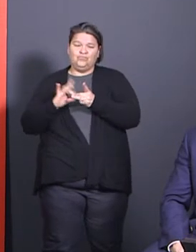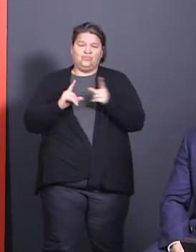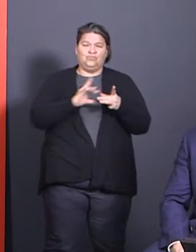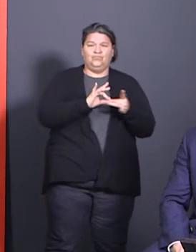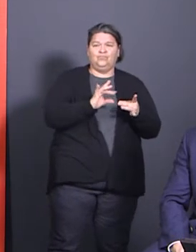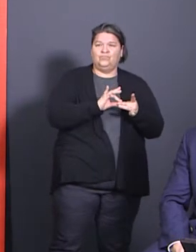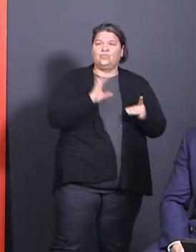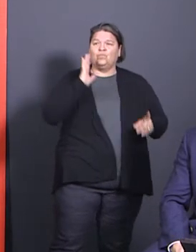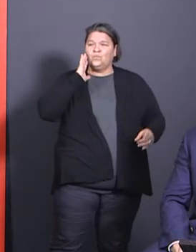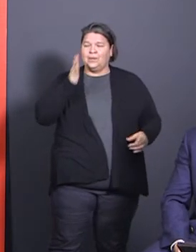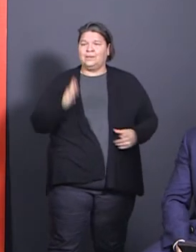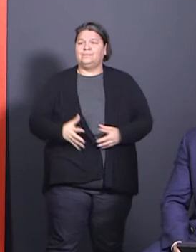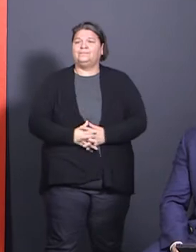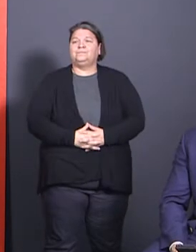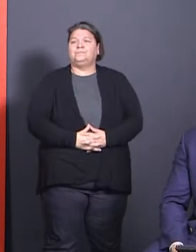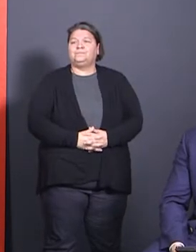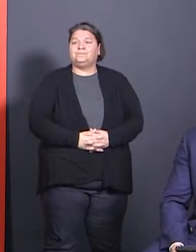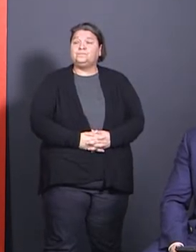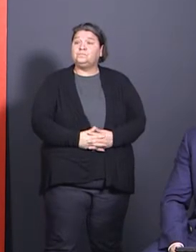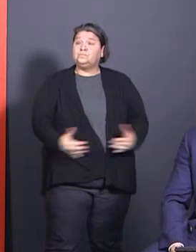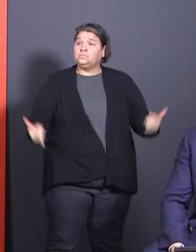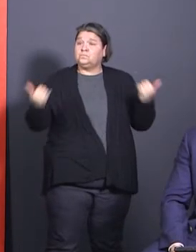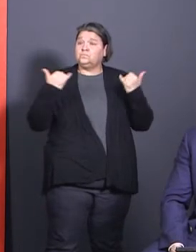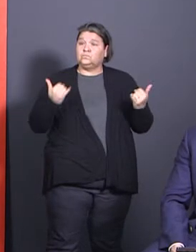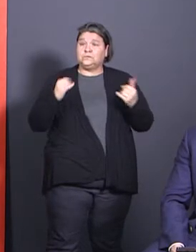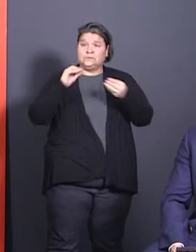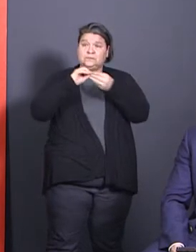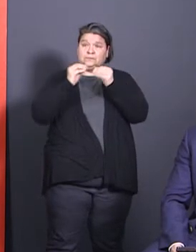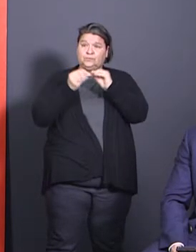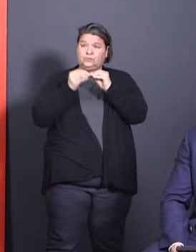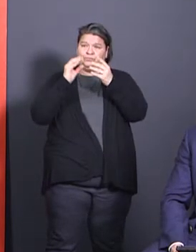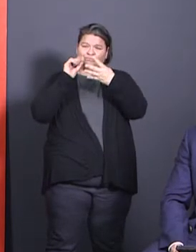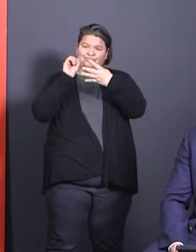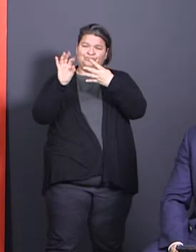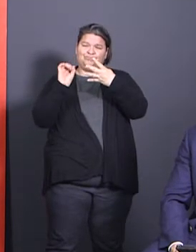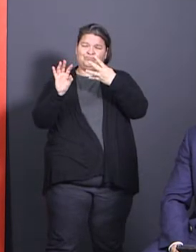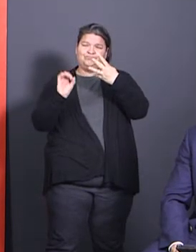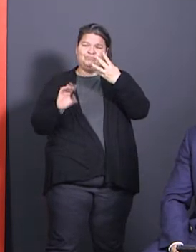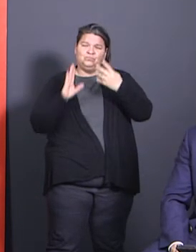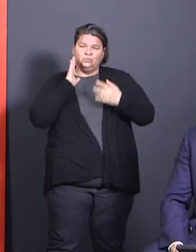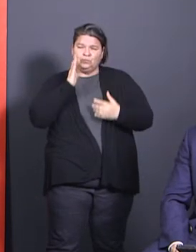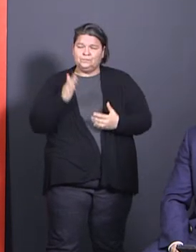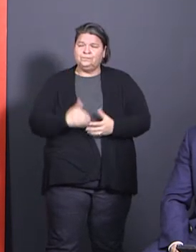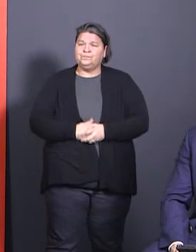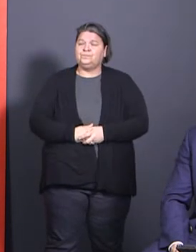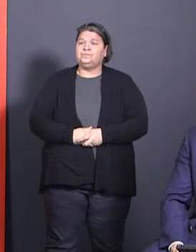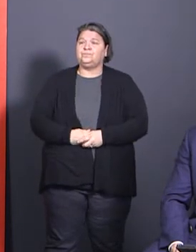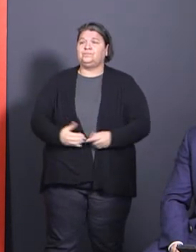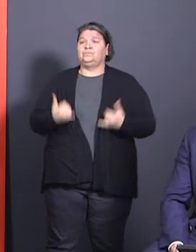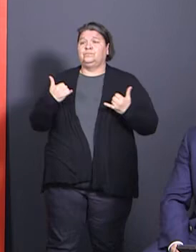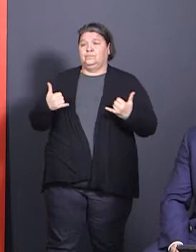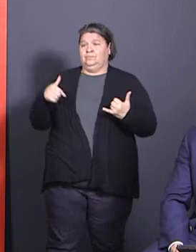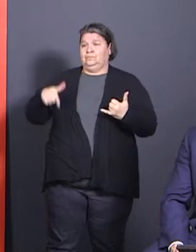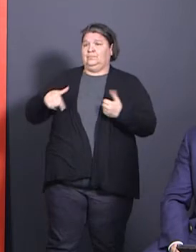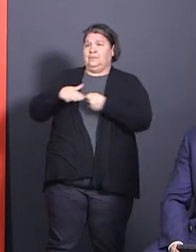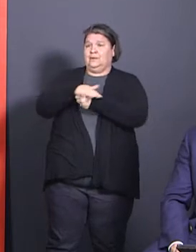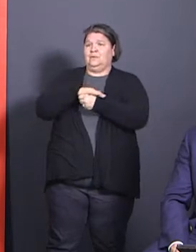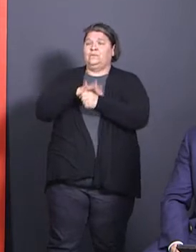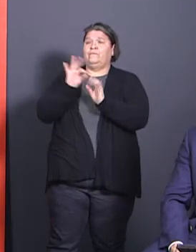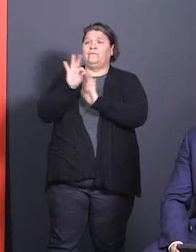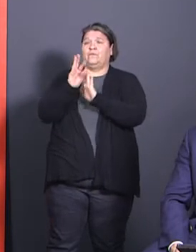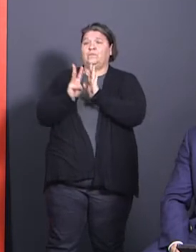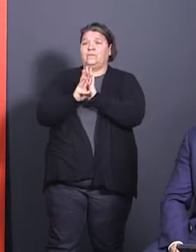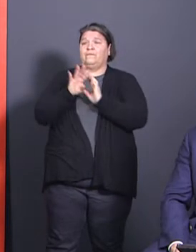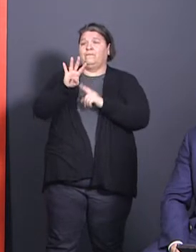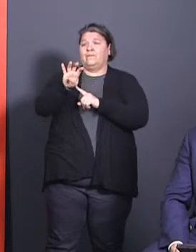numbers after this weekend and some of the updates on where we are. Today, Tarrant County has 452